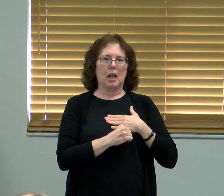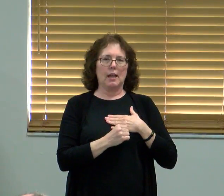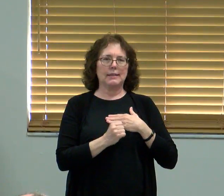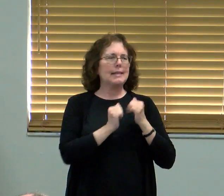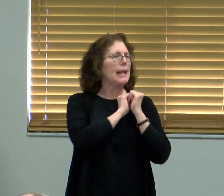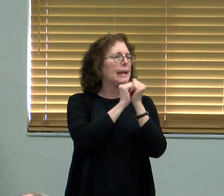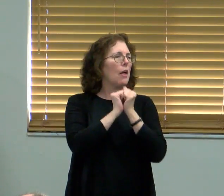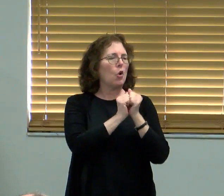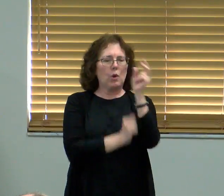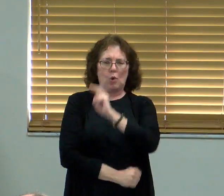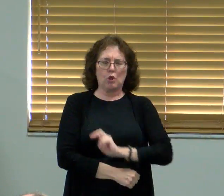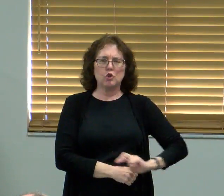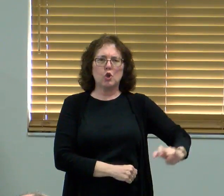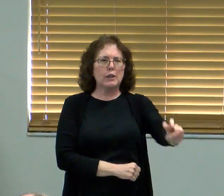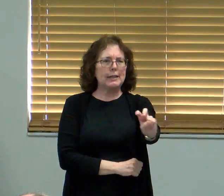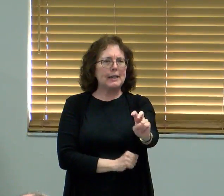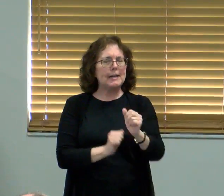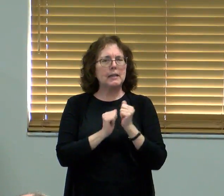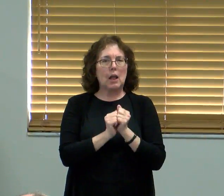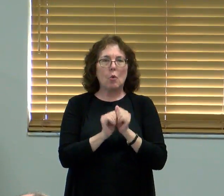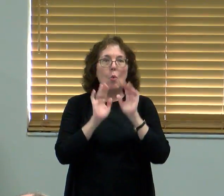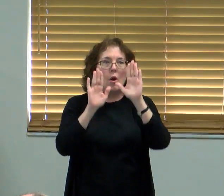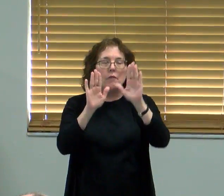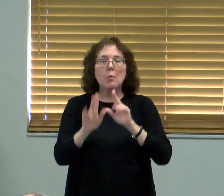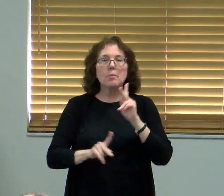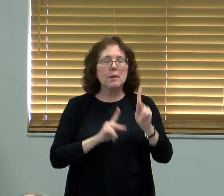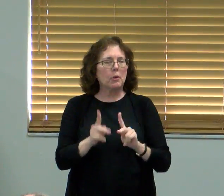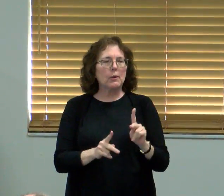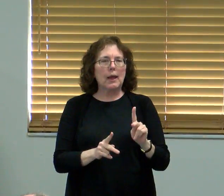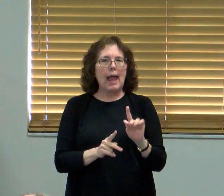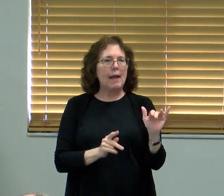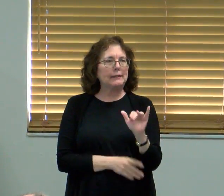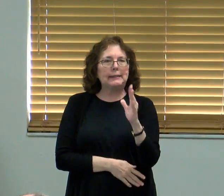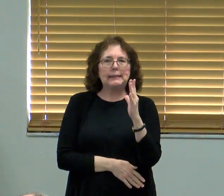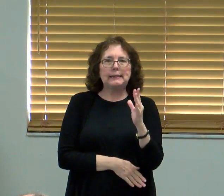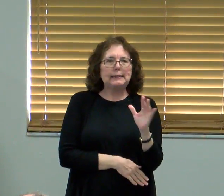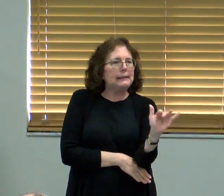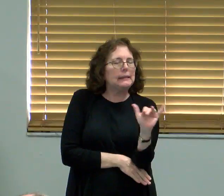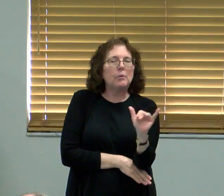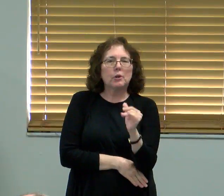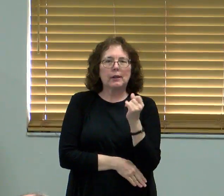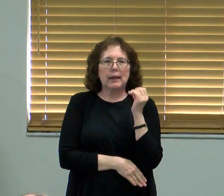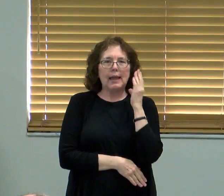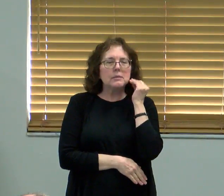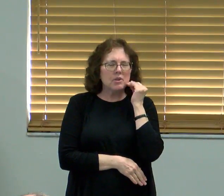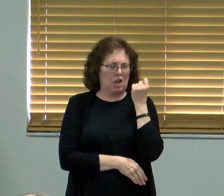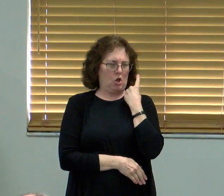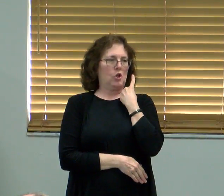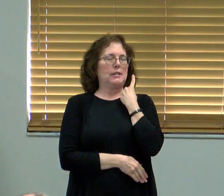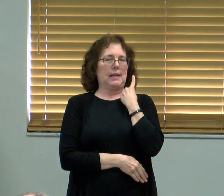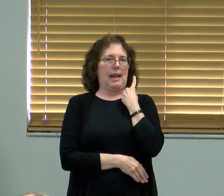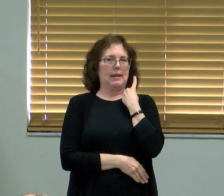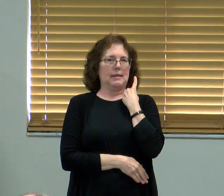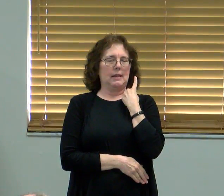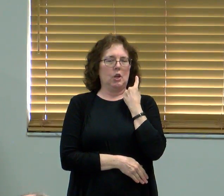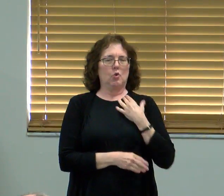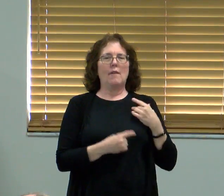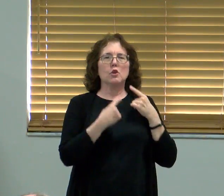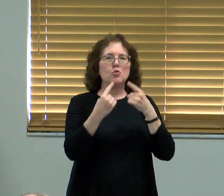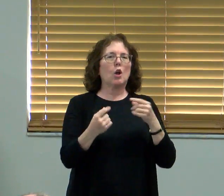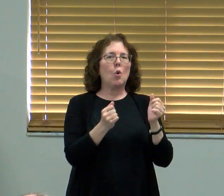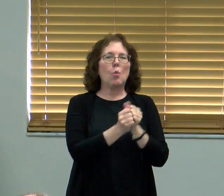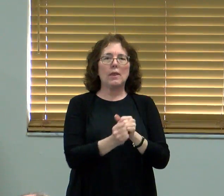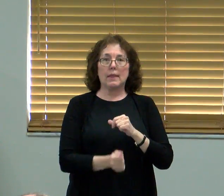journey together, it has been wonderful being with people who have similar experiences and understand what it's like to have a struggle with